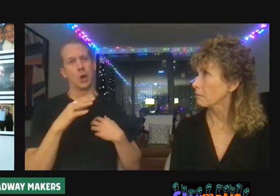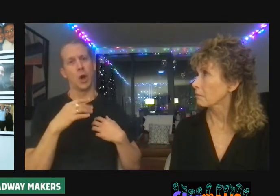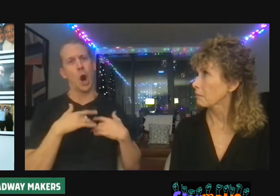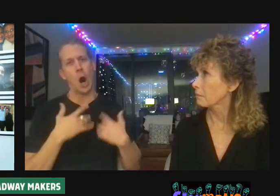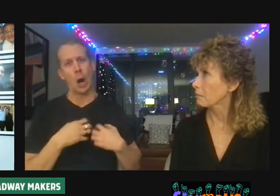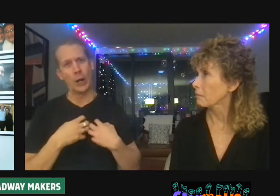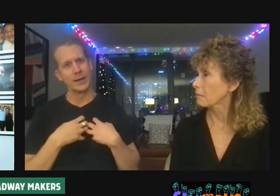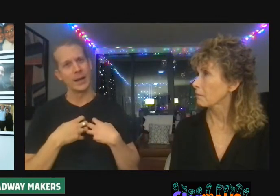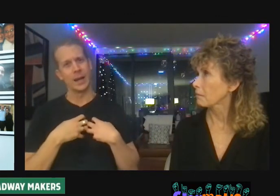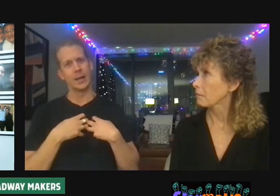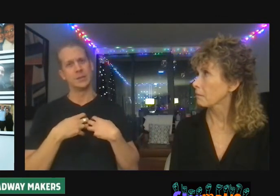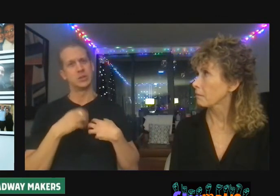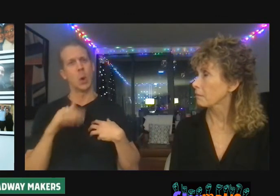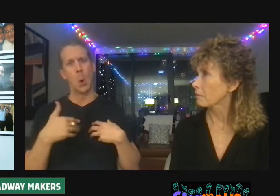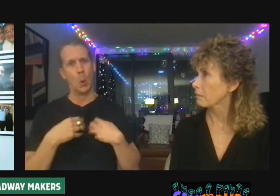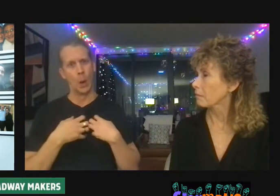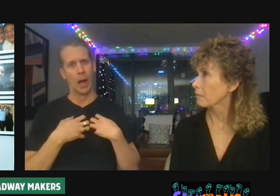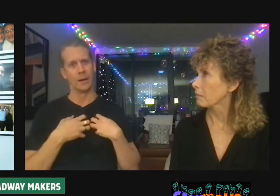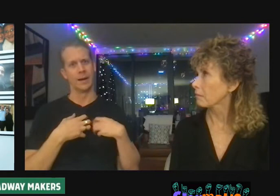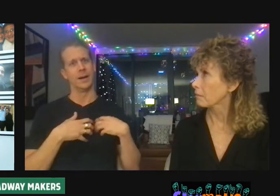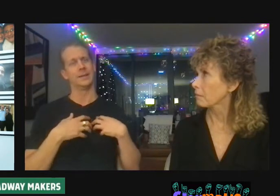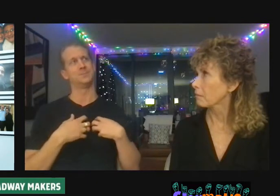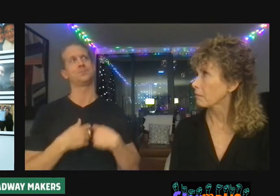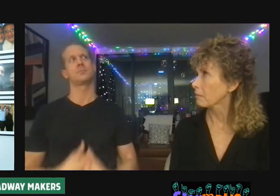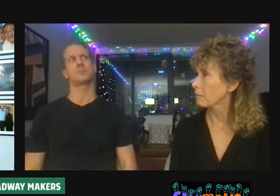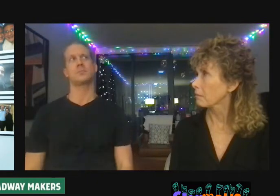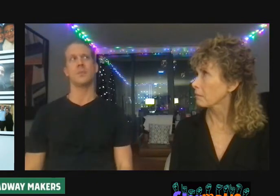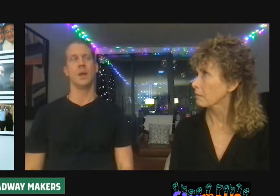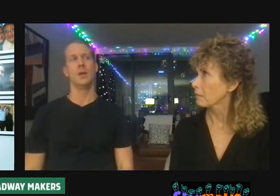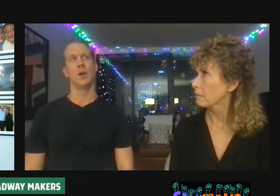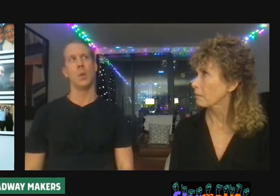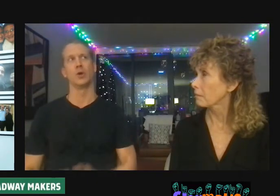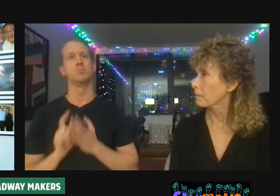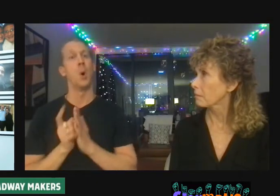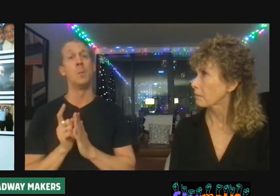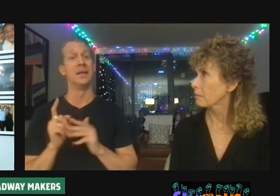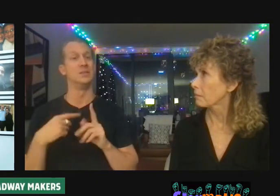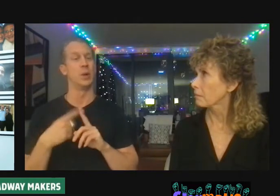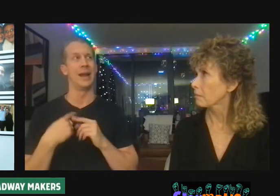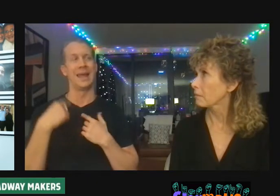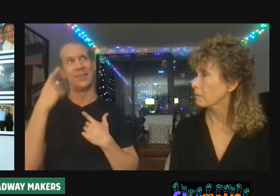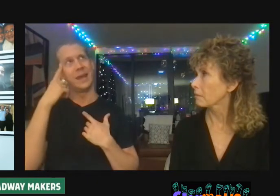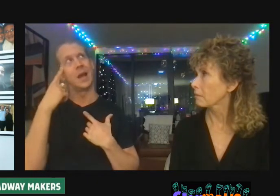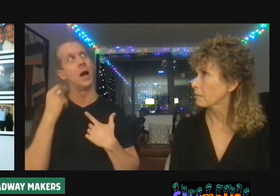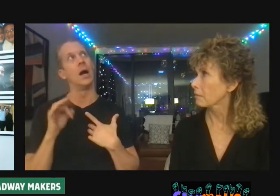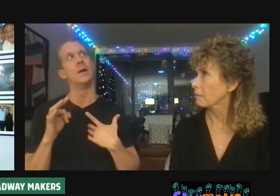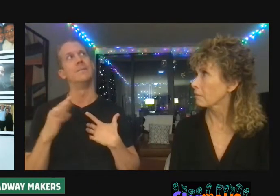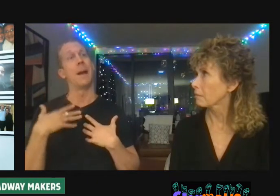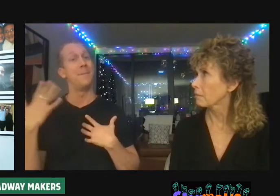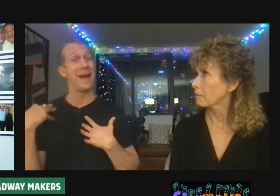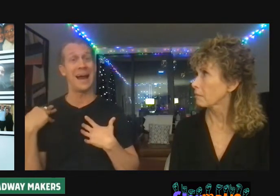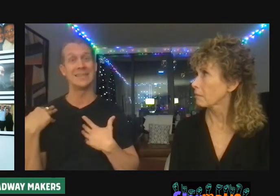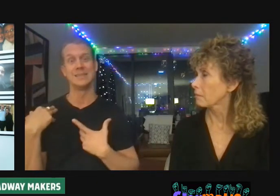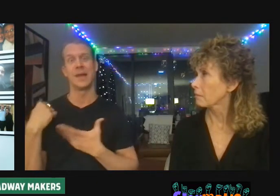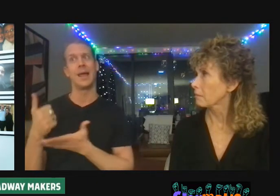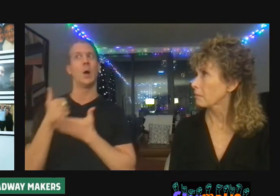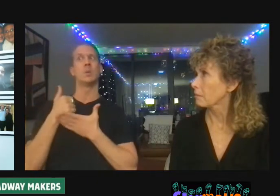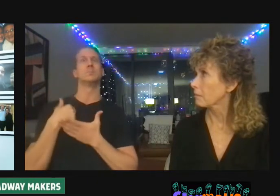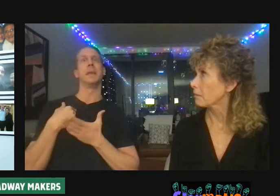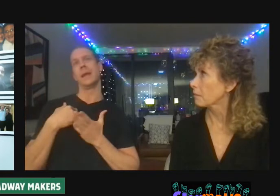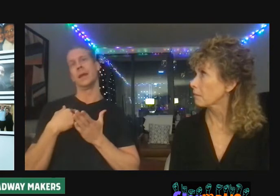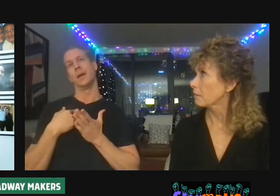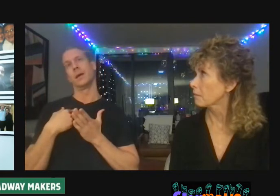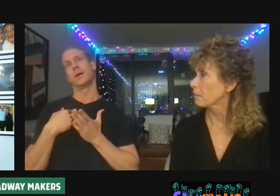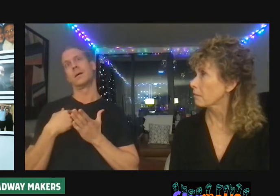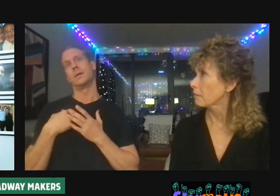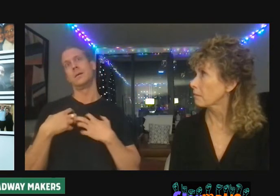to your heart and soul. And, you know, there's moments when I think of my path that helped